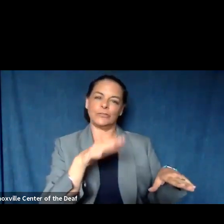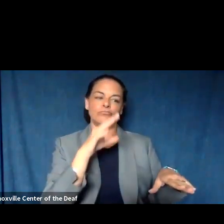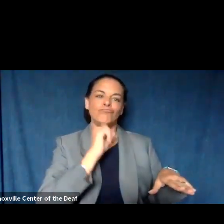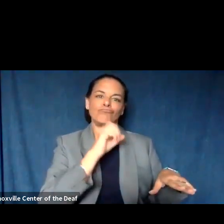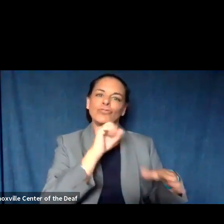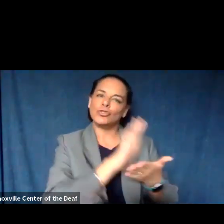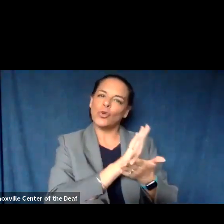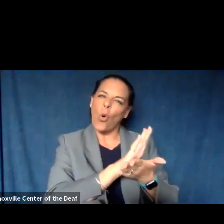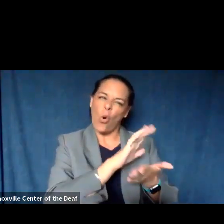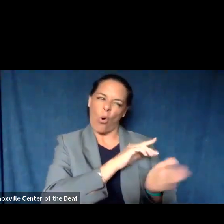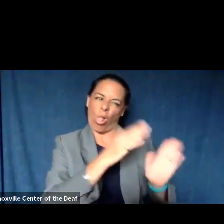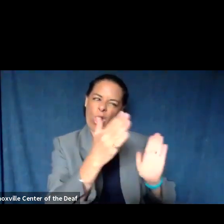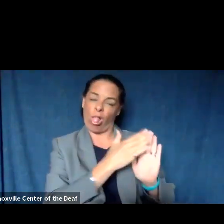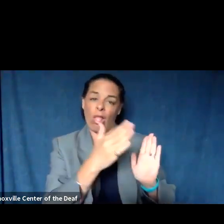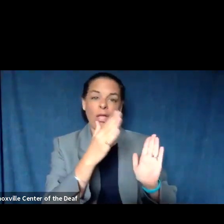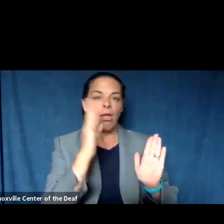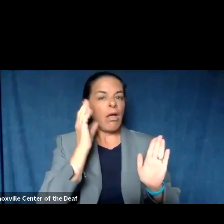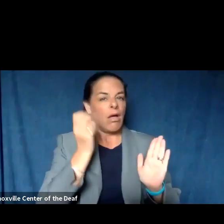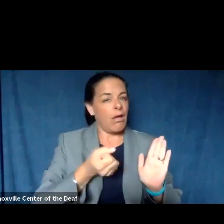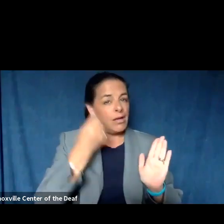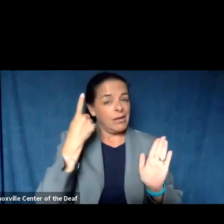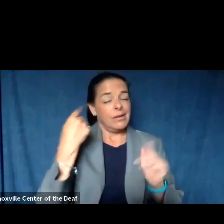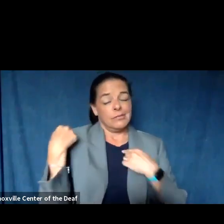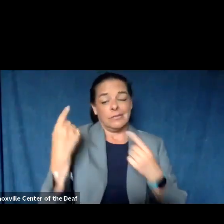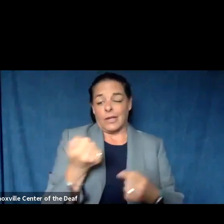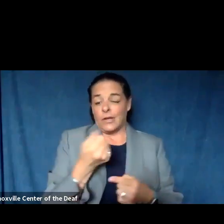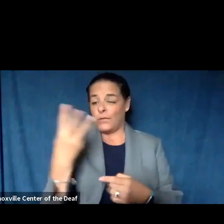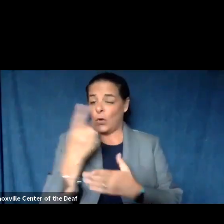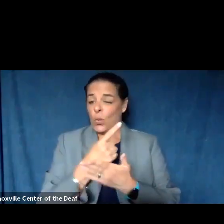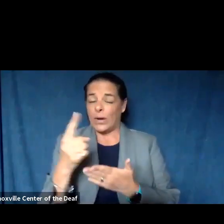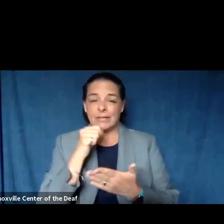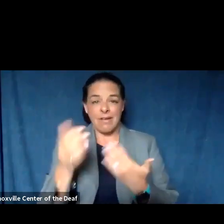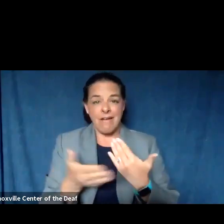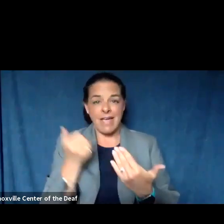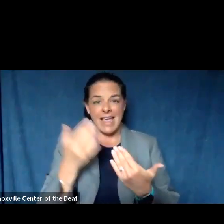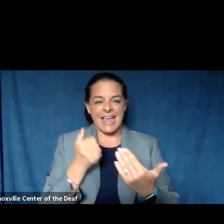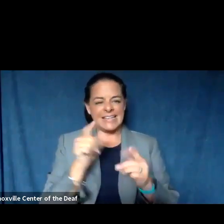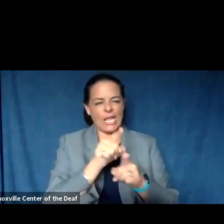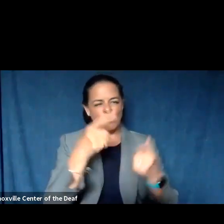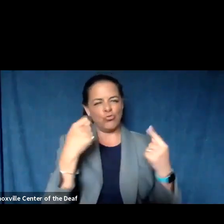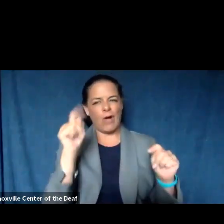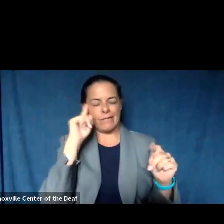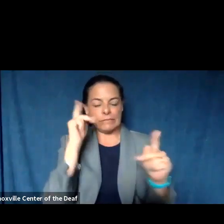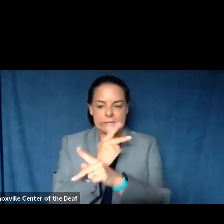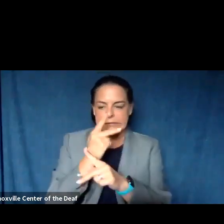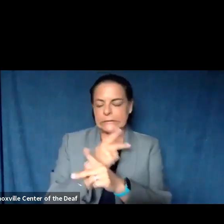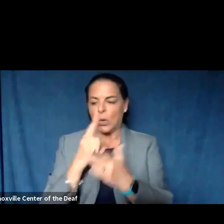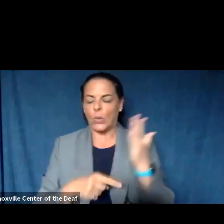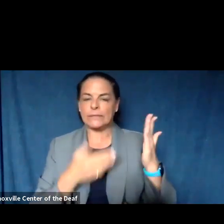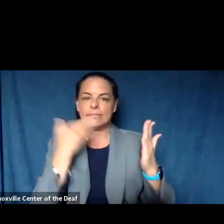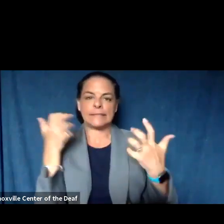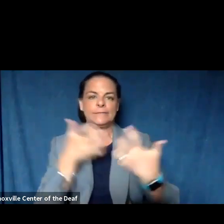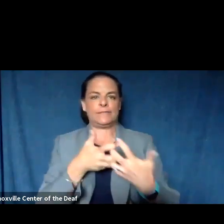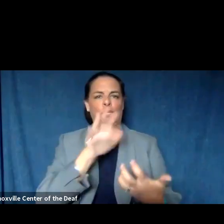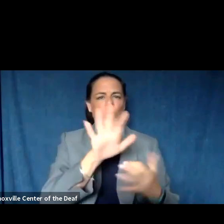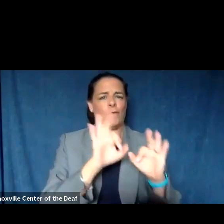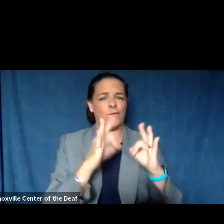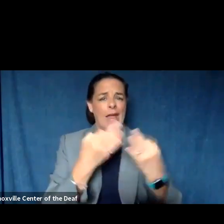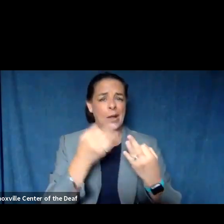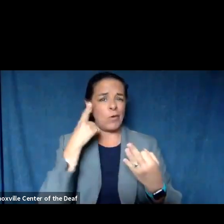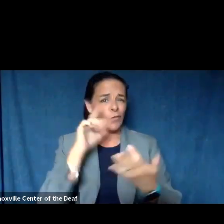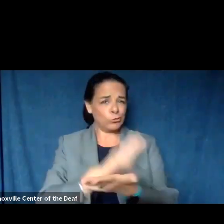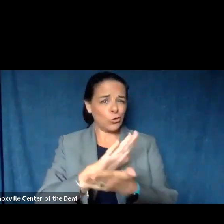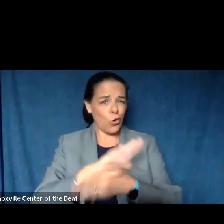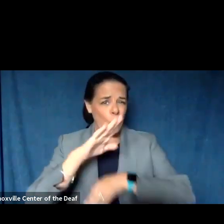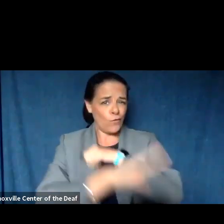of weeks have not been easy as you've had to navigate what is best for your family. These days, there are no